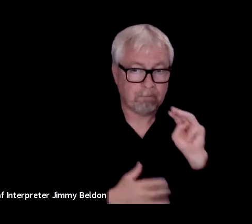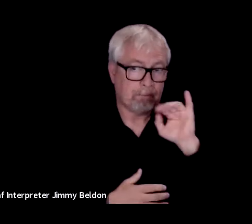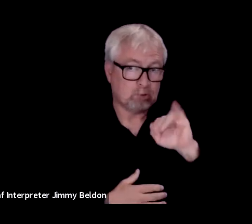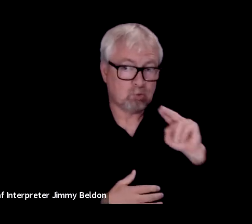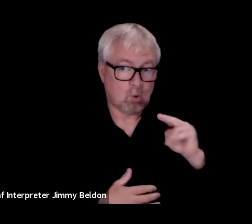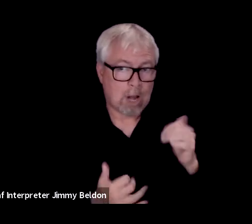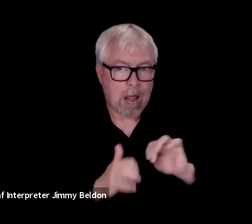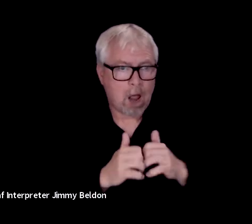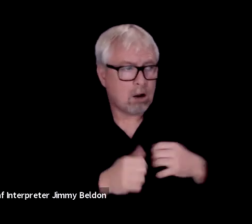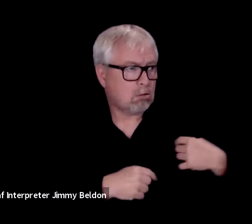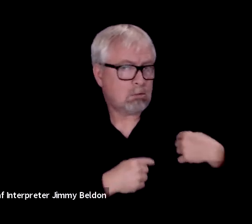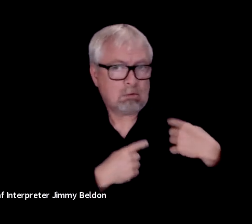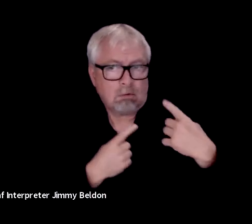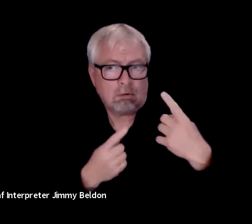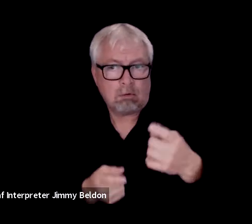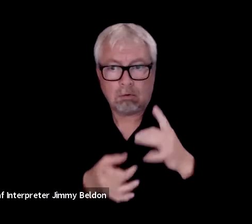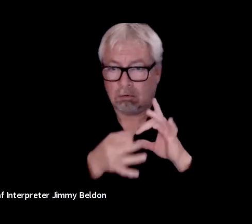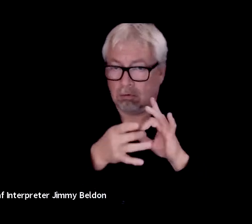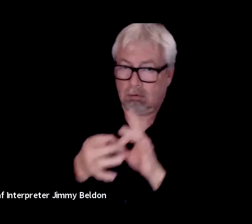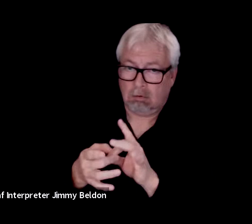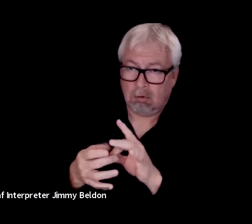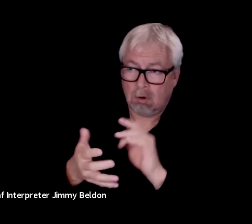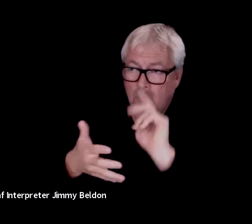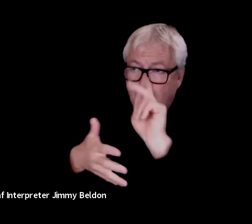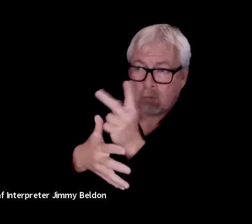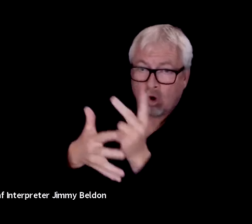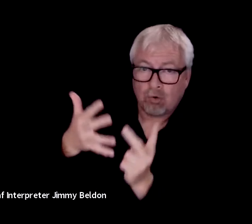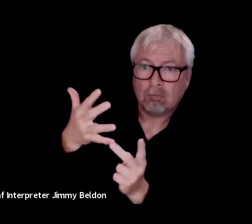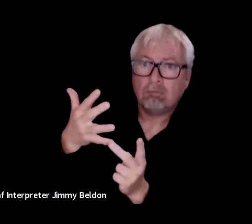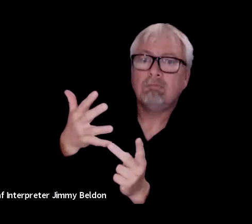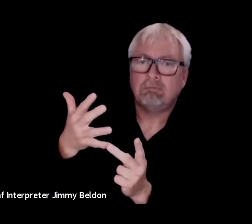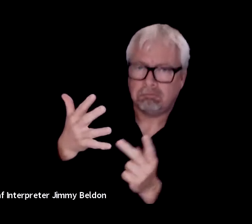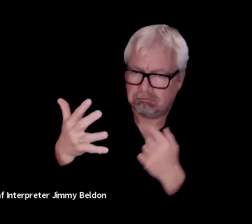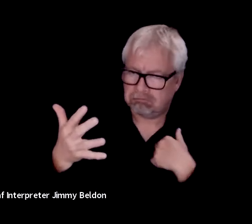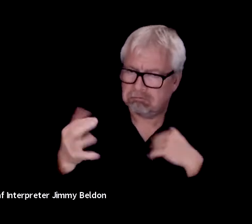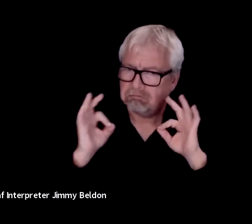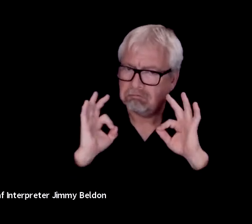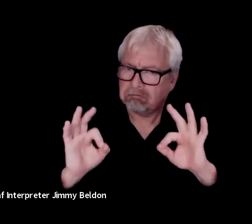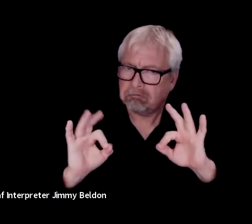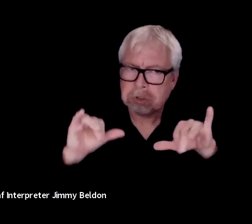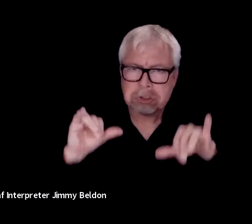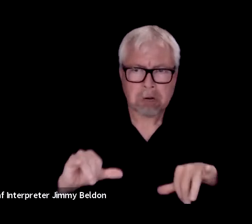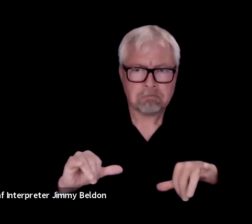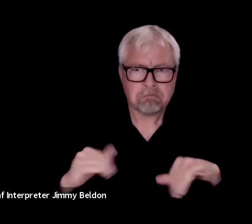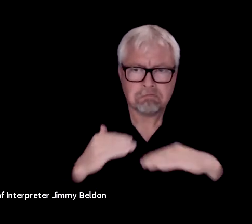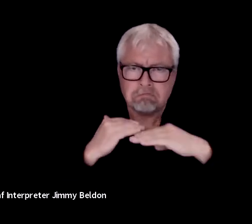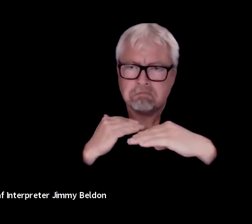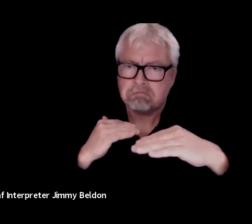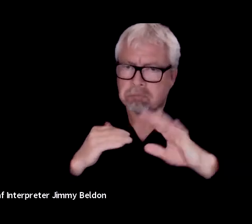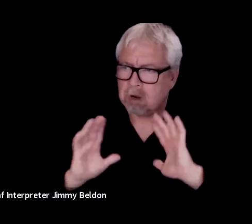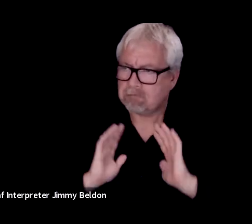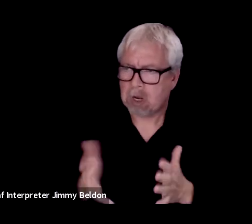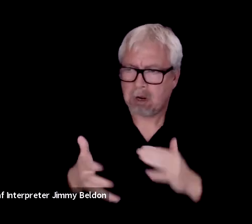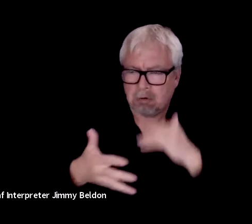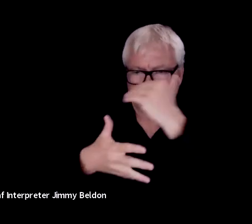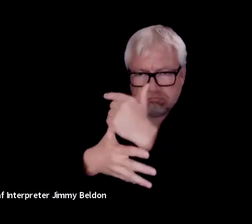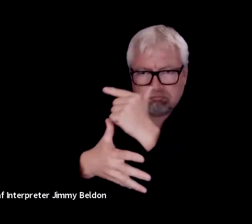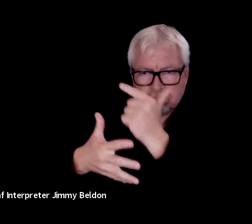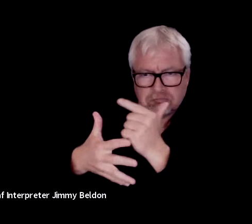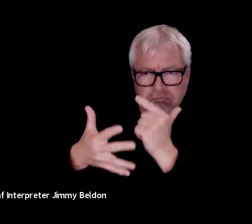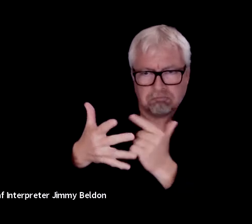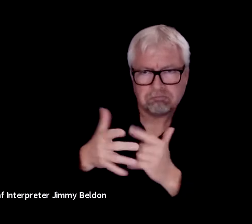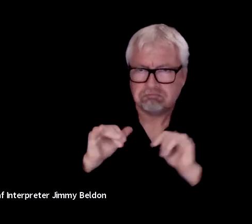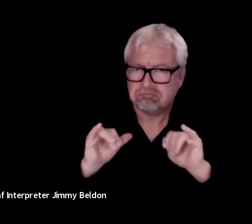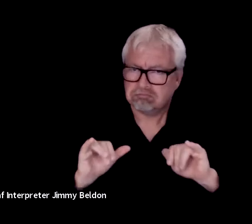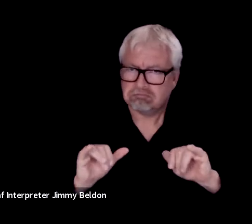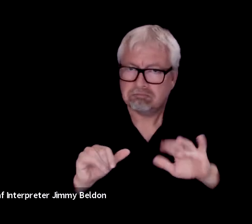But certainly that would just depend on how the situation unfolds. But really important for people